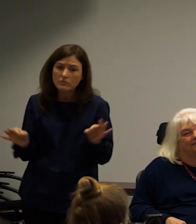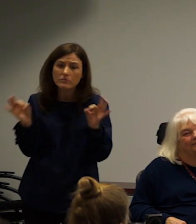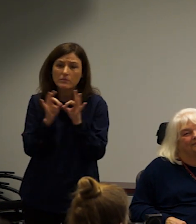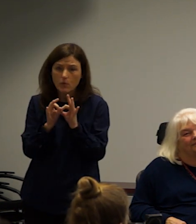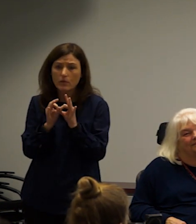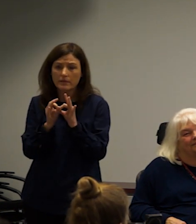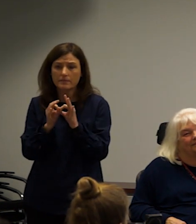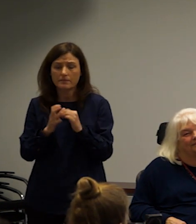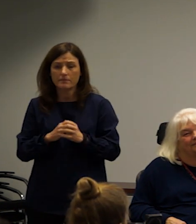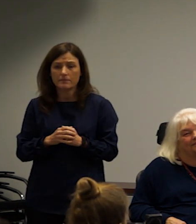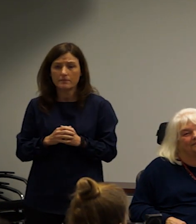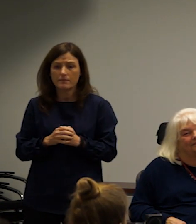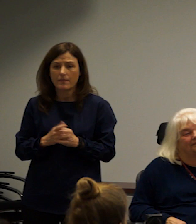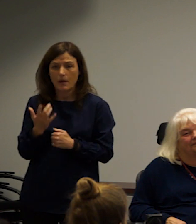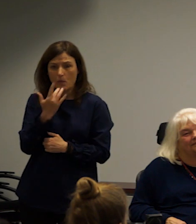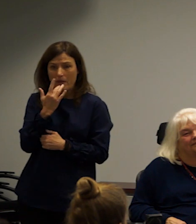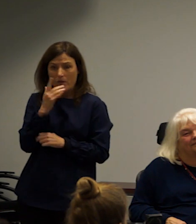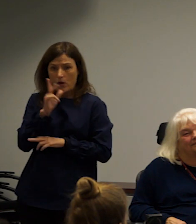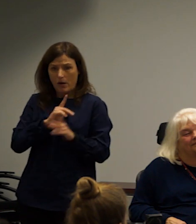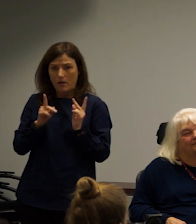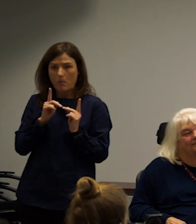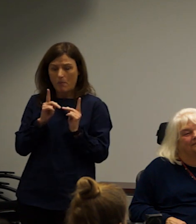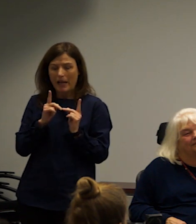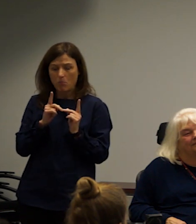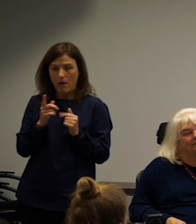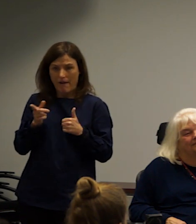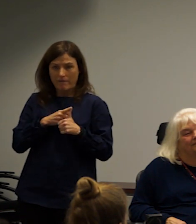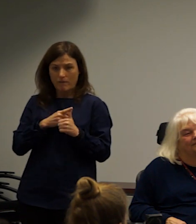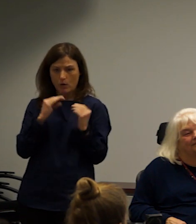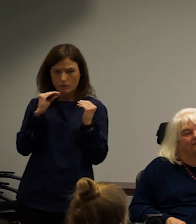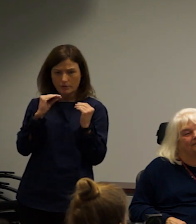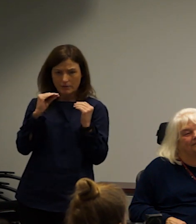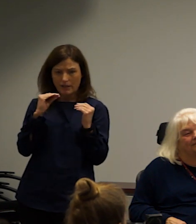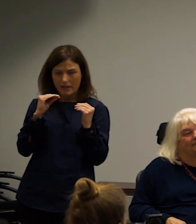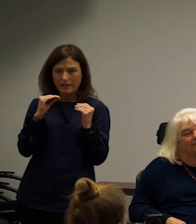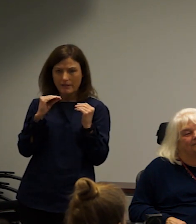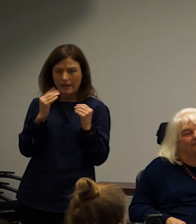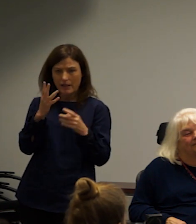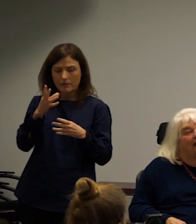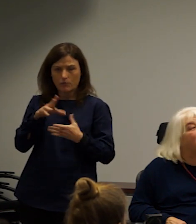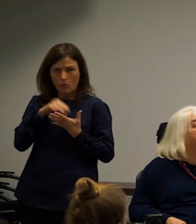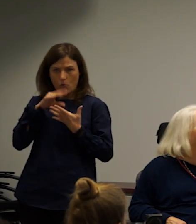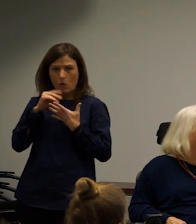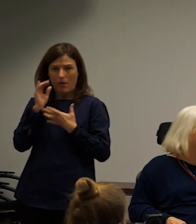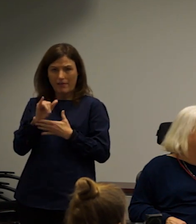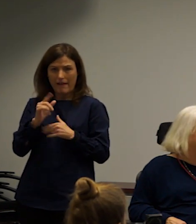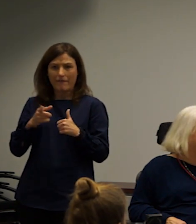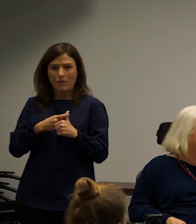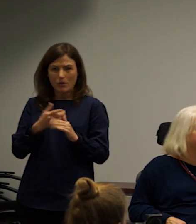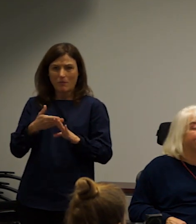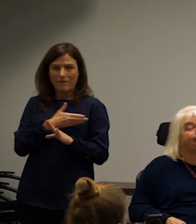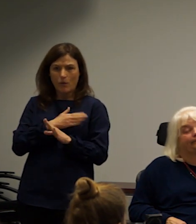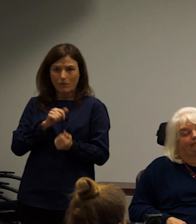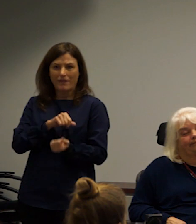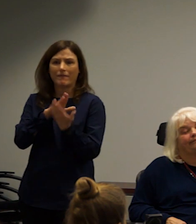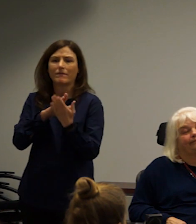important that we prefer people get this instruction before they, have a problem.